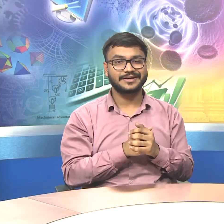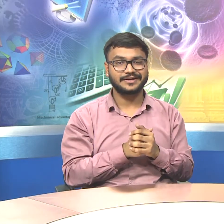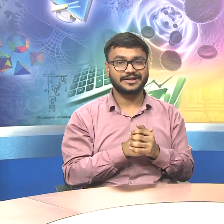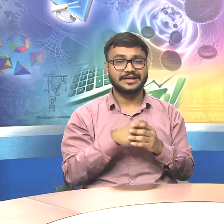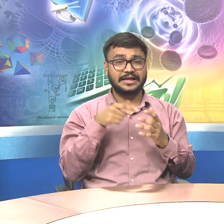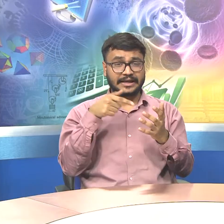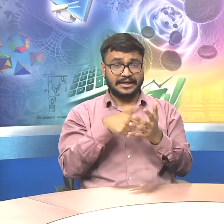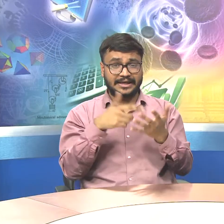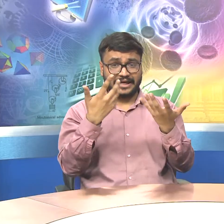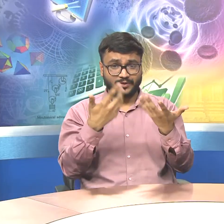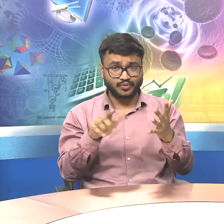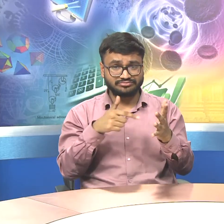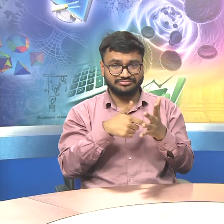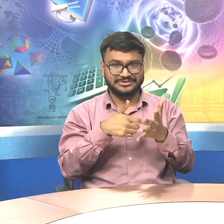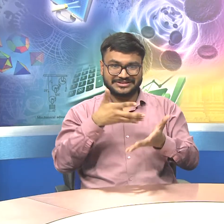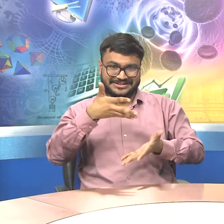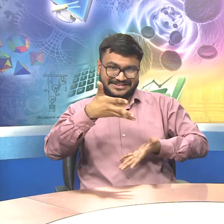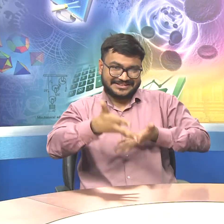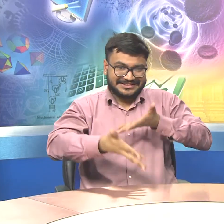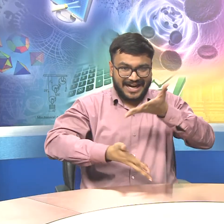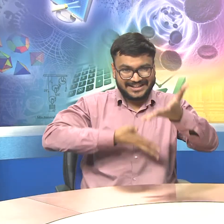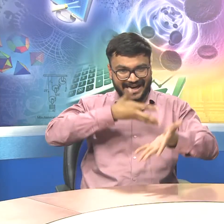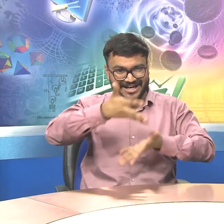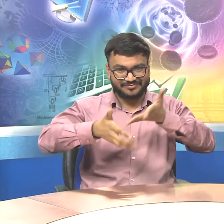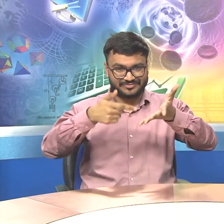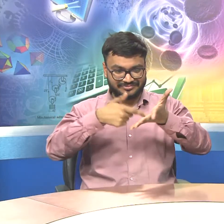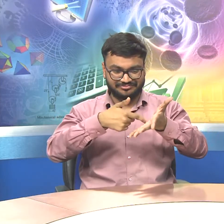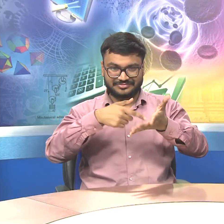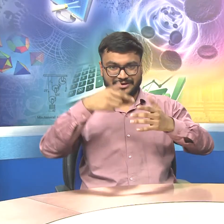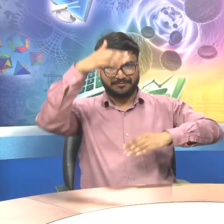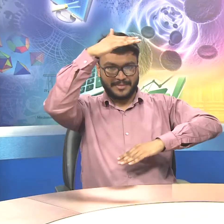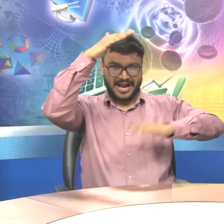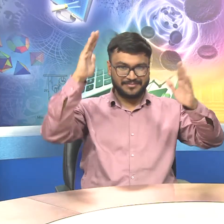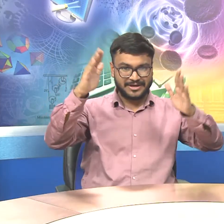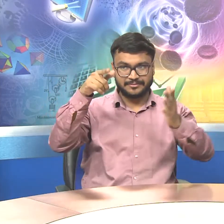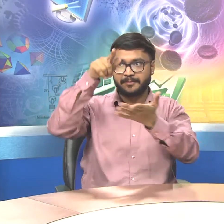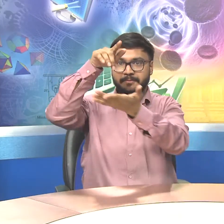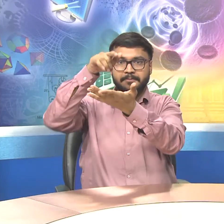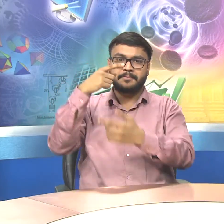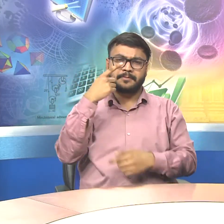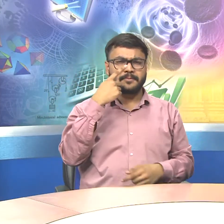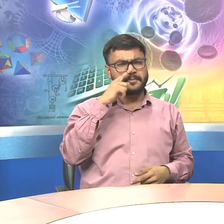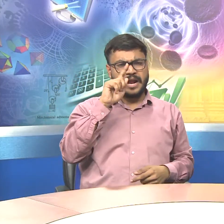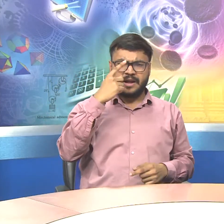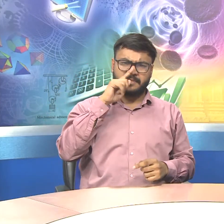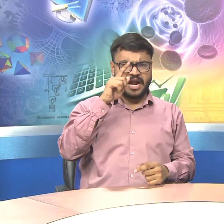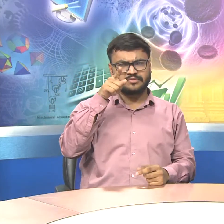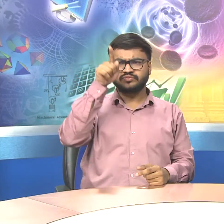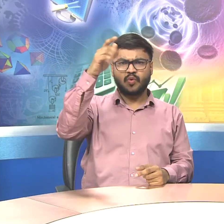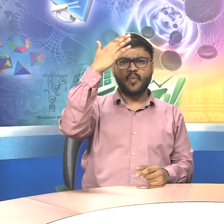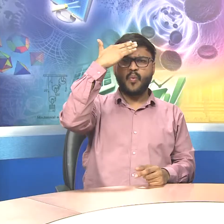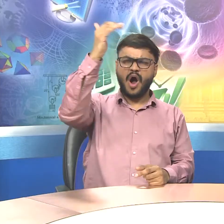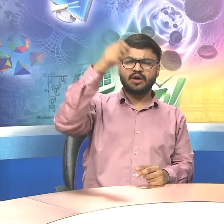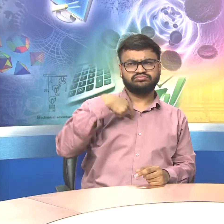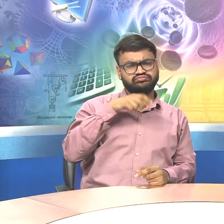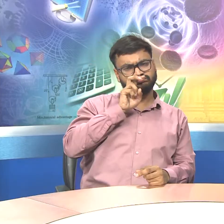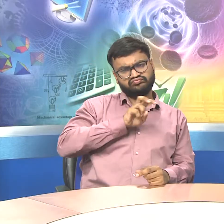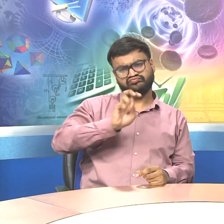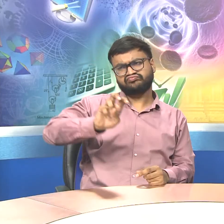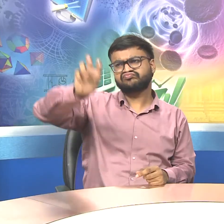ringing and my friend is waiting outside. It all has their own location.